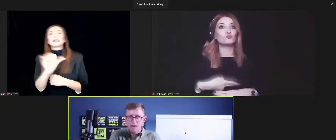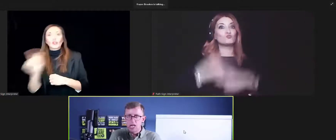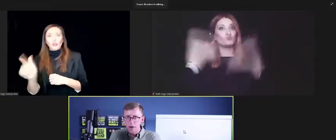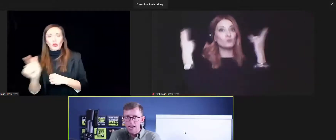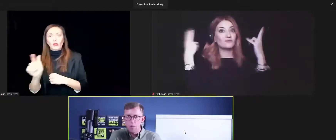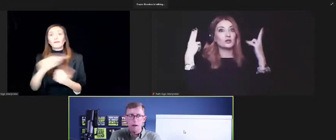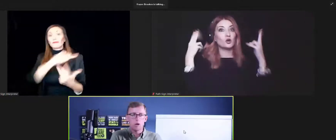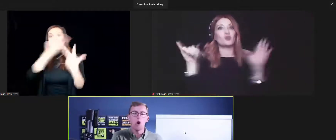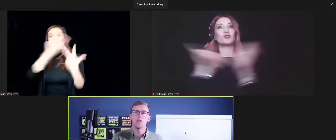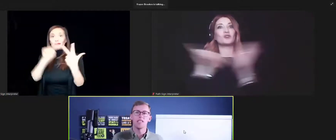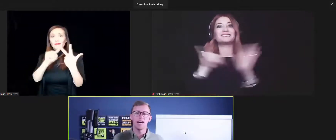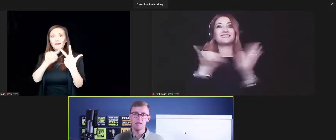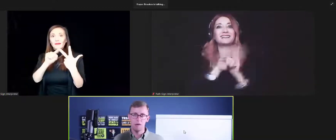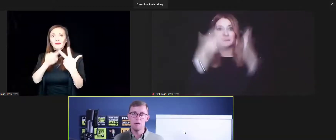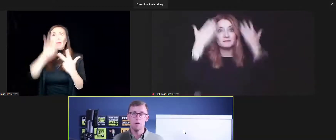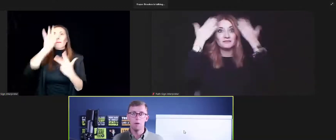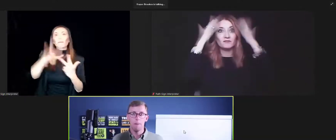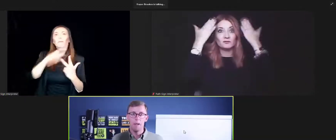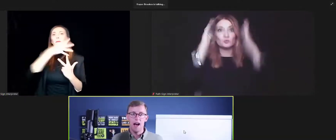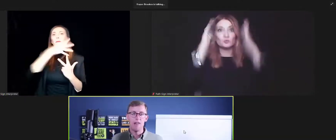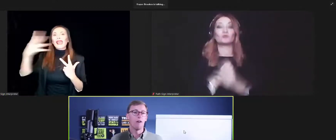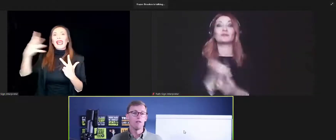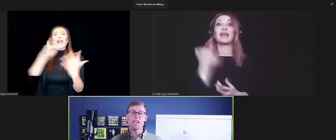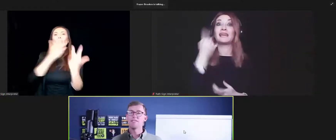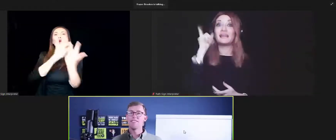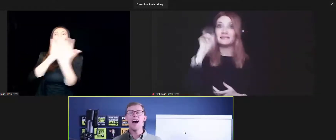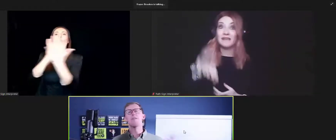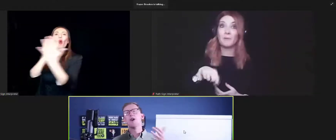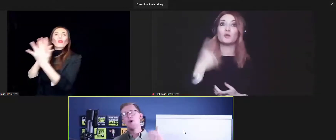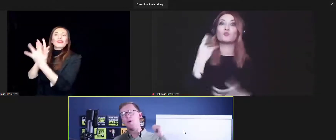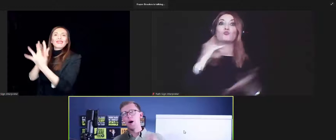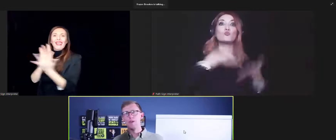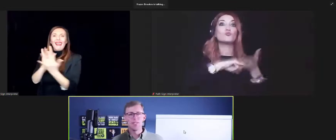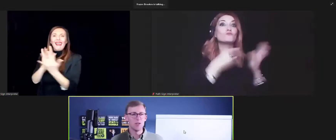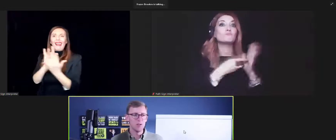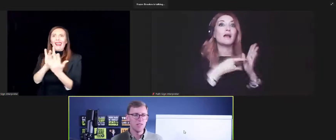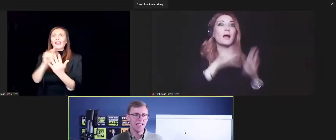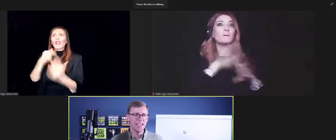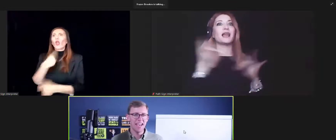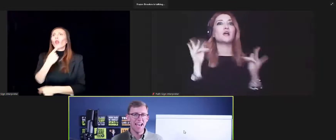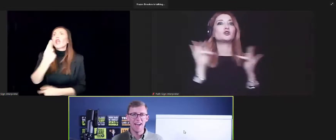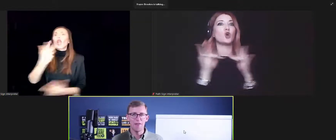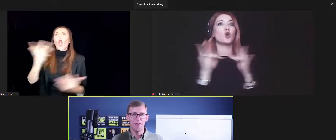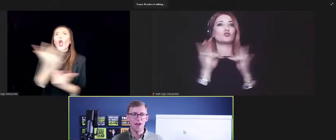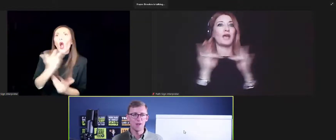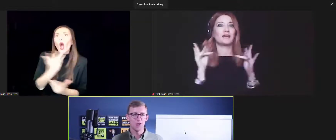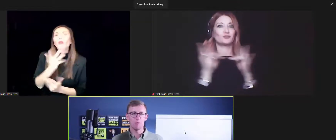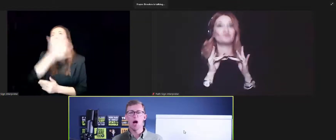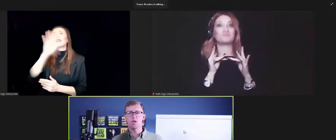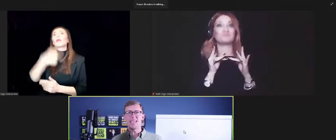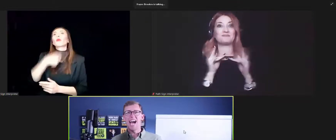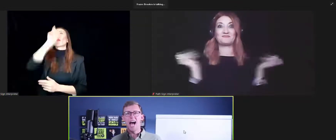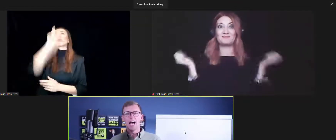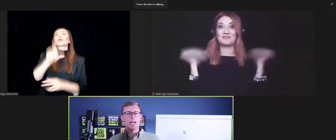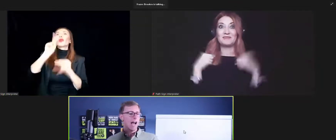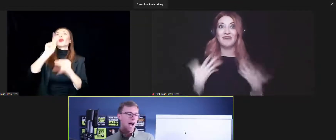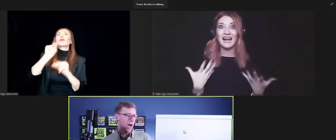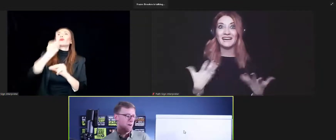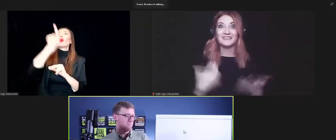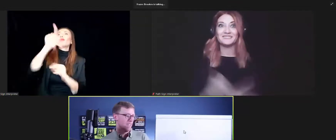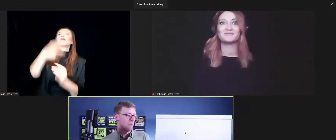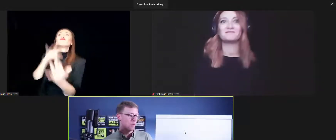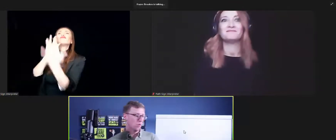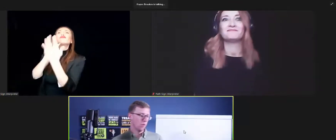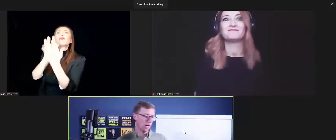be doing when I'm contacting people? And then obviously after that, we'll go into the third superstar speaker,